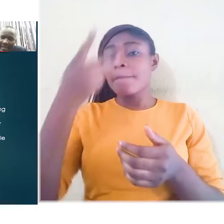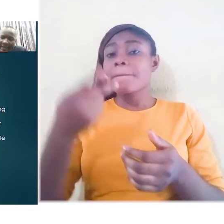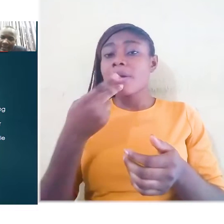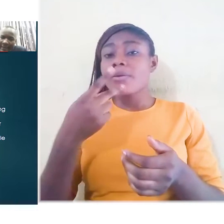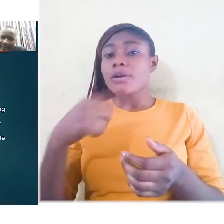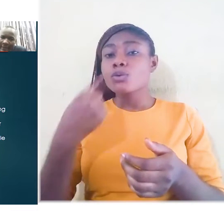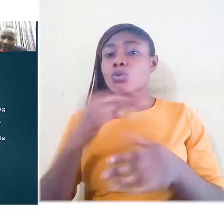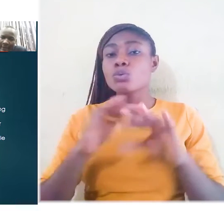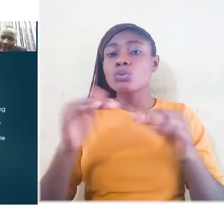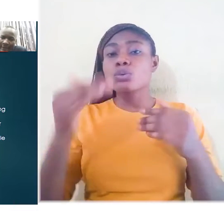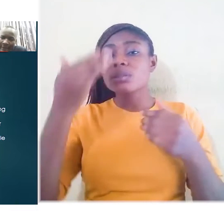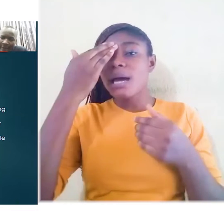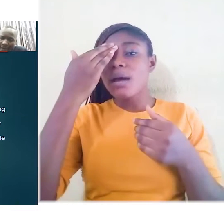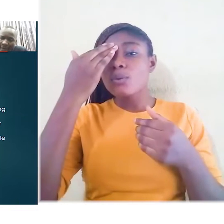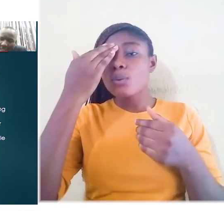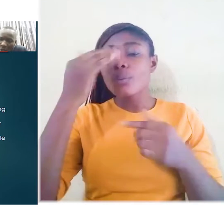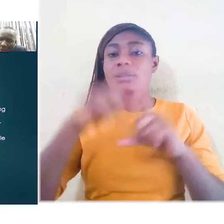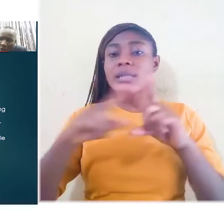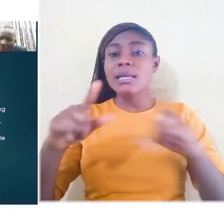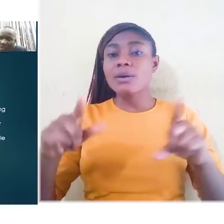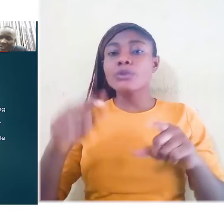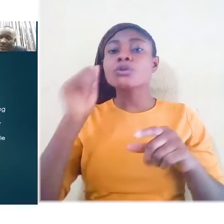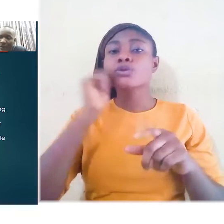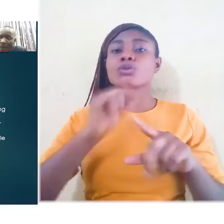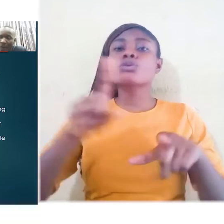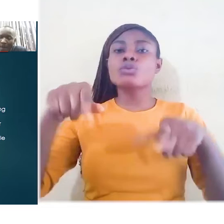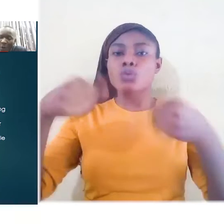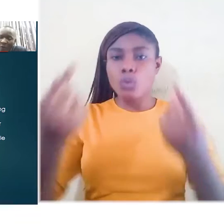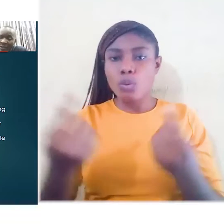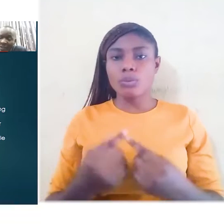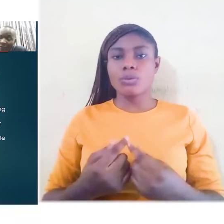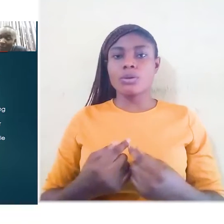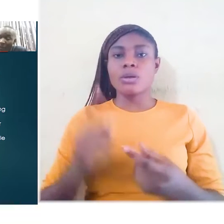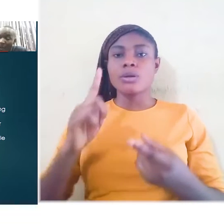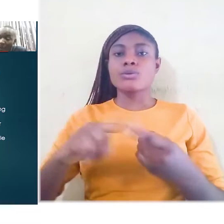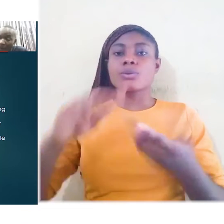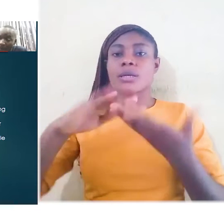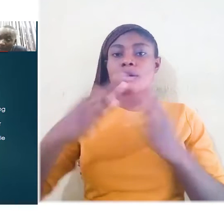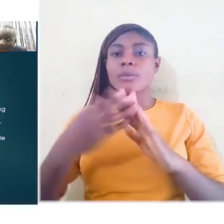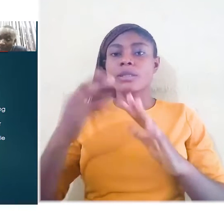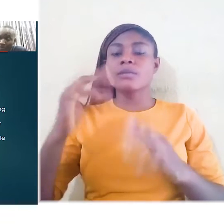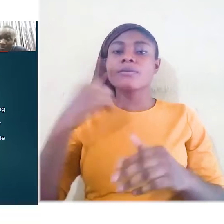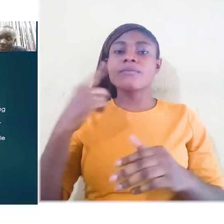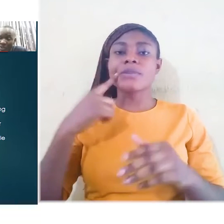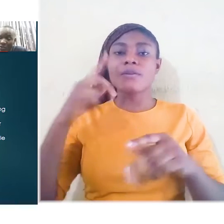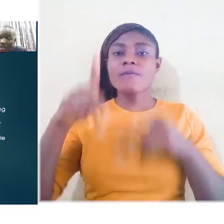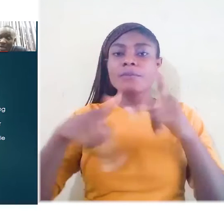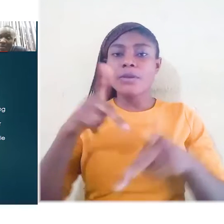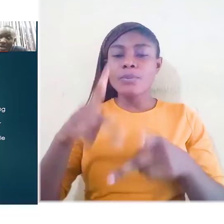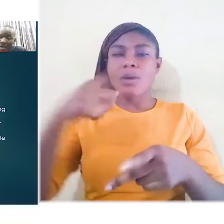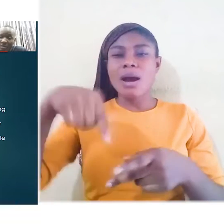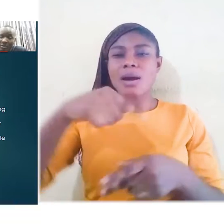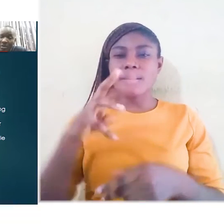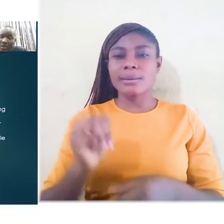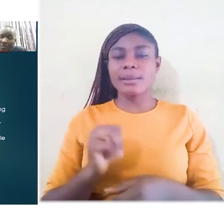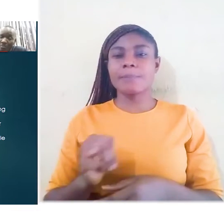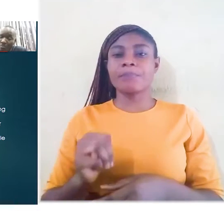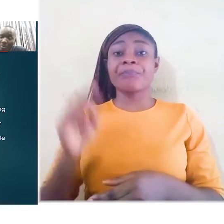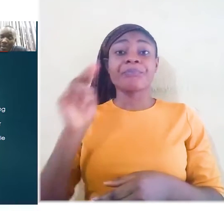that they get to a community of the deaf people around them. Nigeria